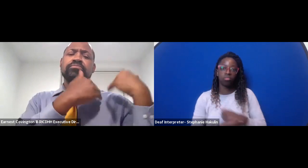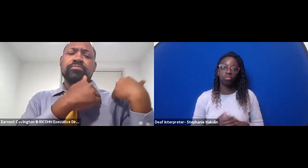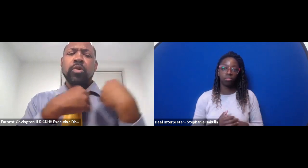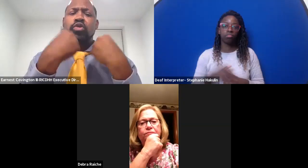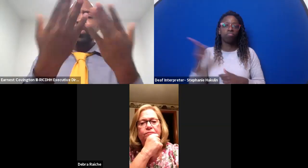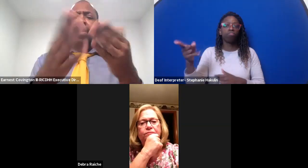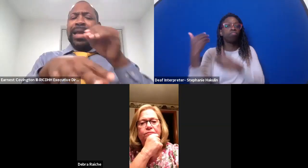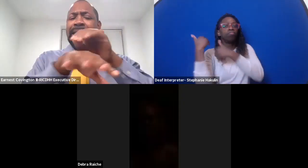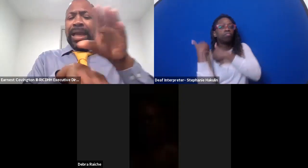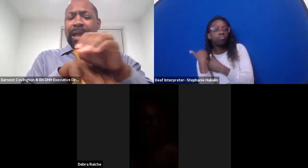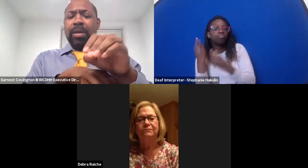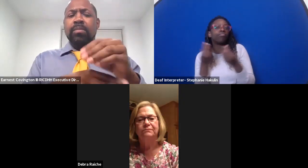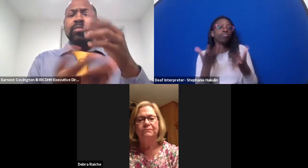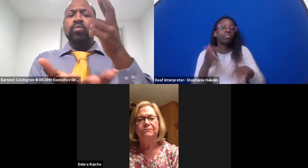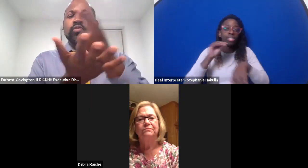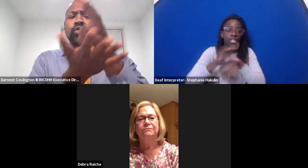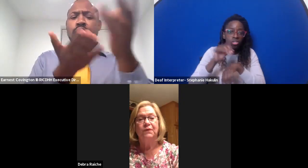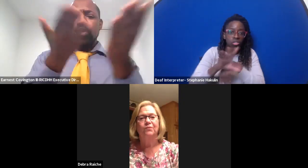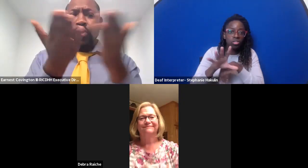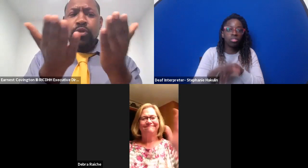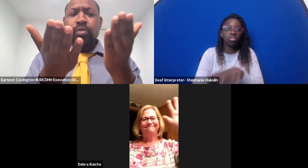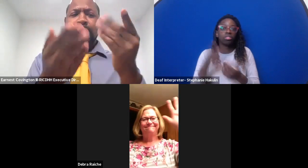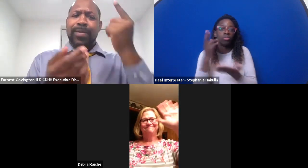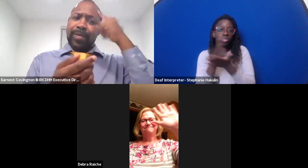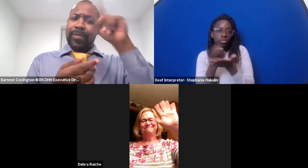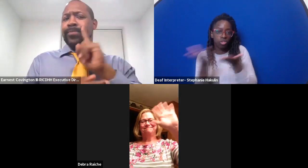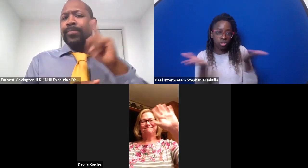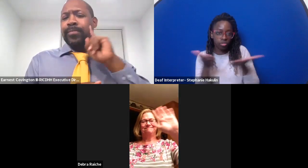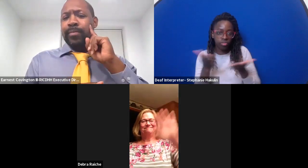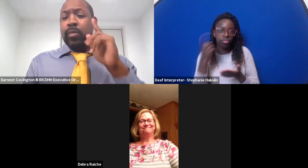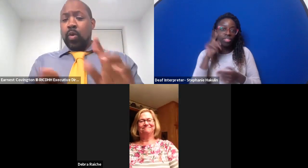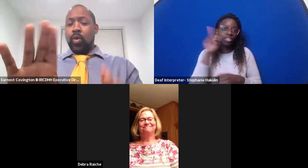bit about them. What they do is provide, oh, here's Deb.